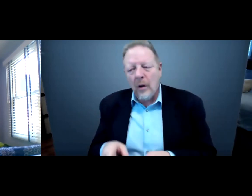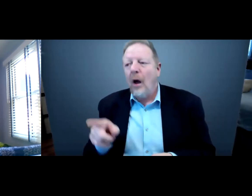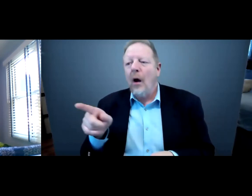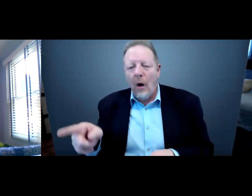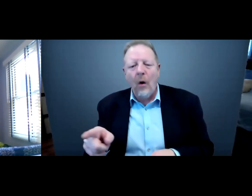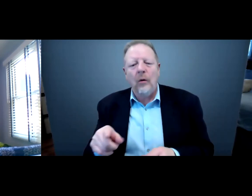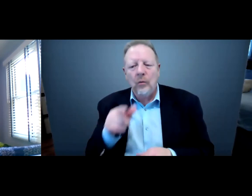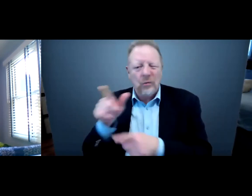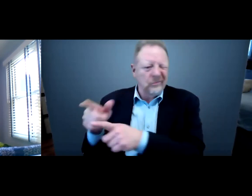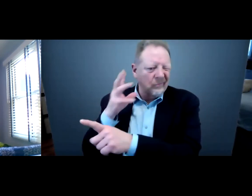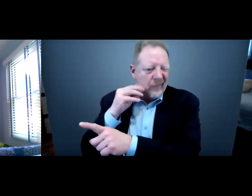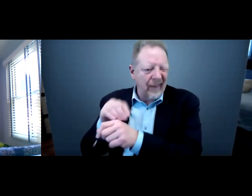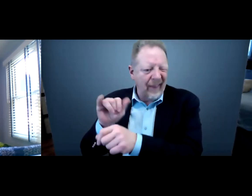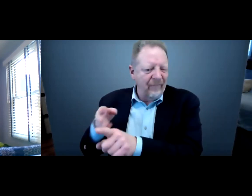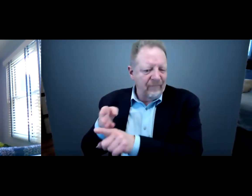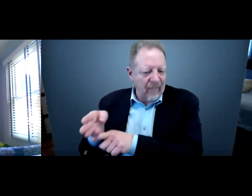that field,